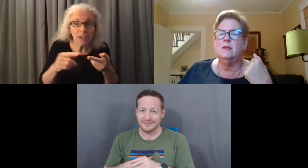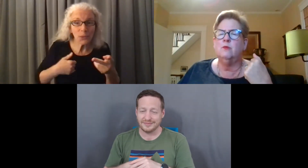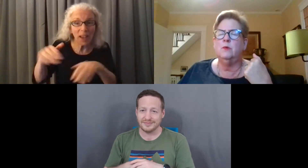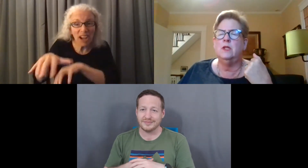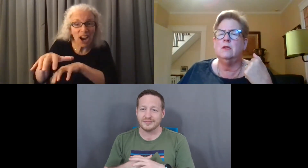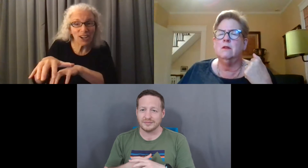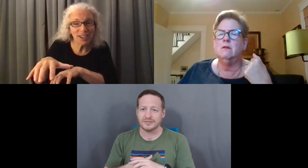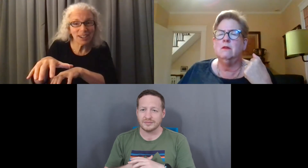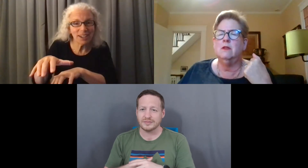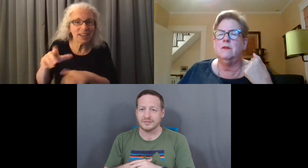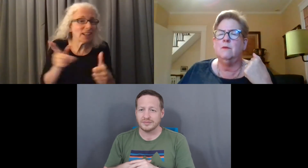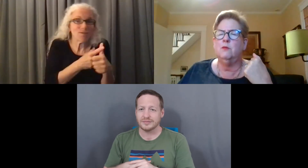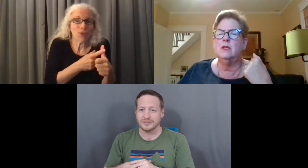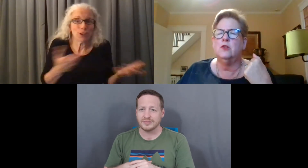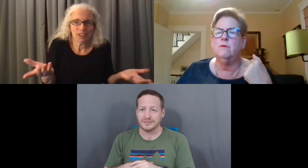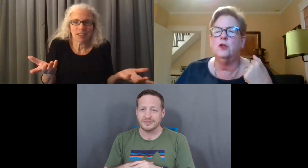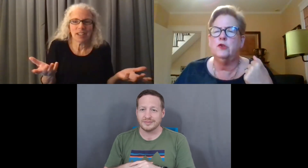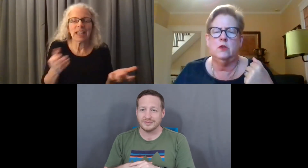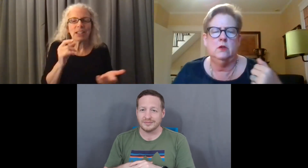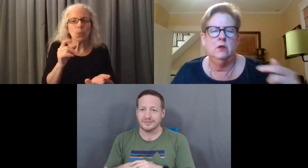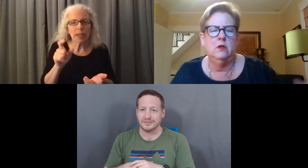where we need to get the information first.